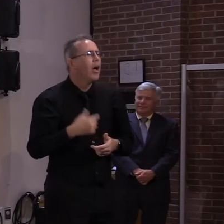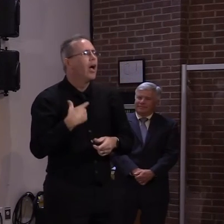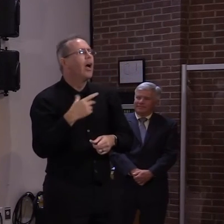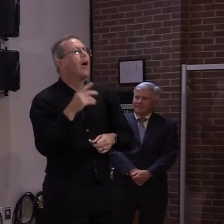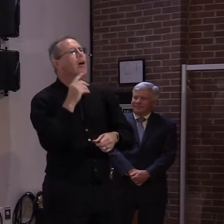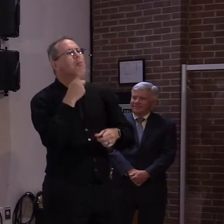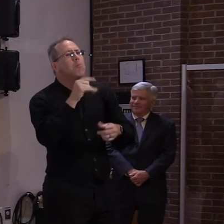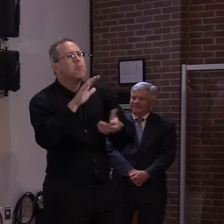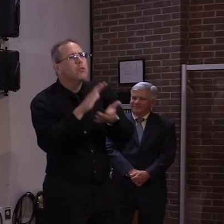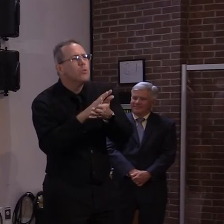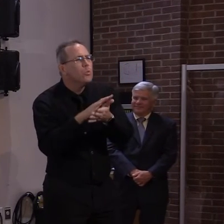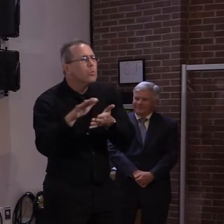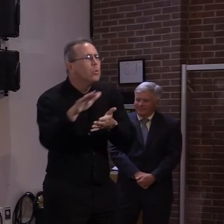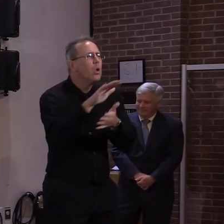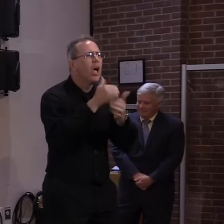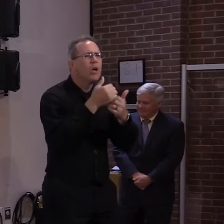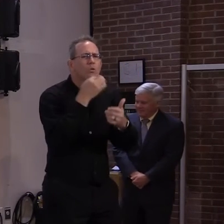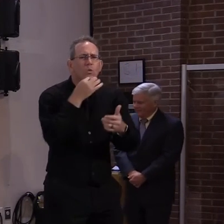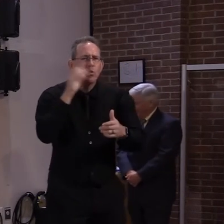Okay, thanks.